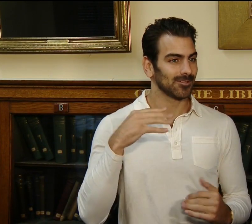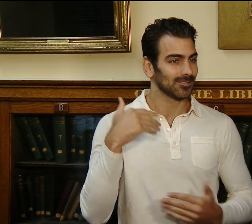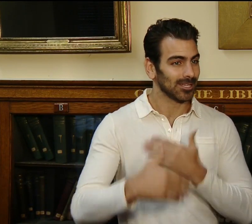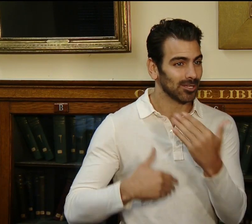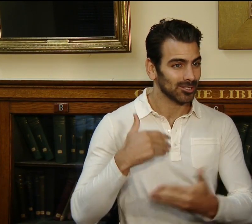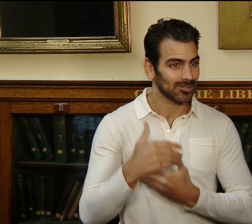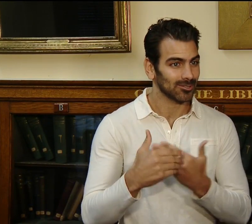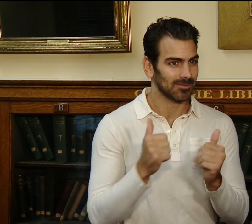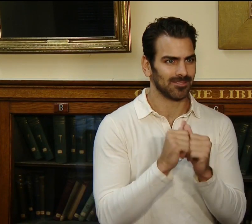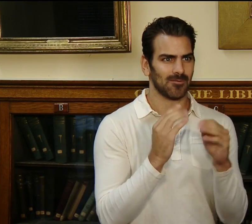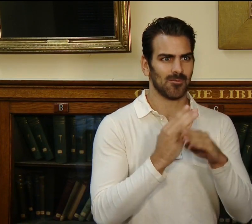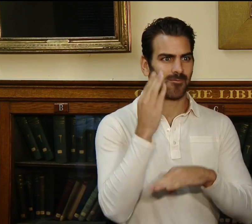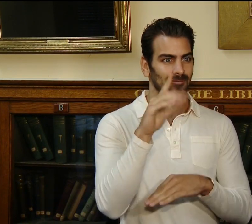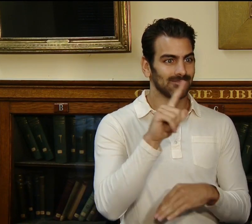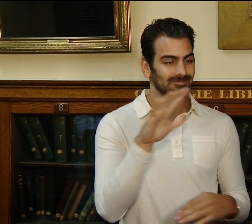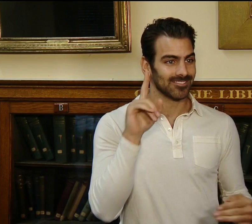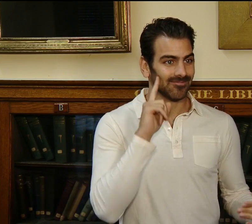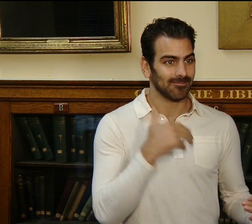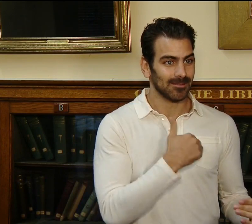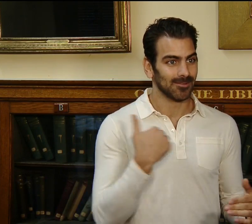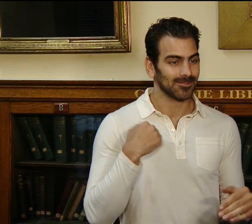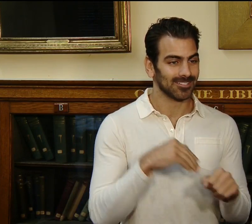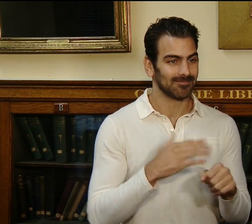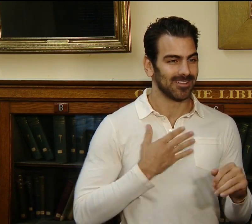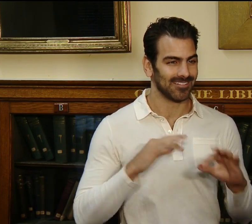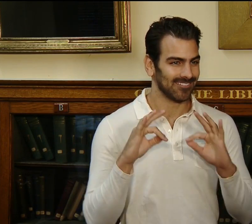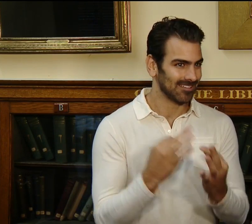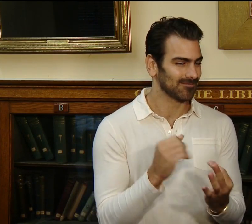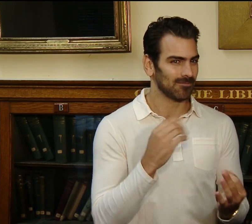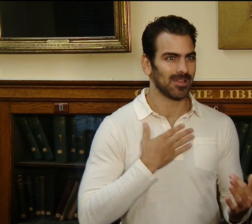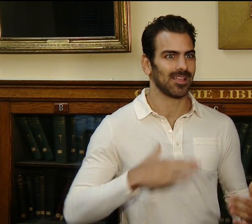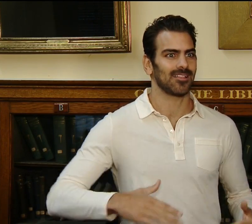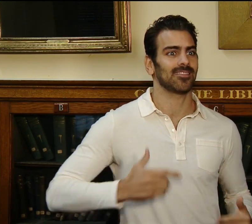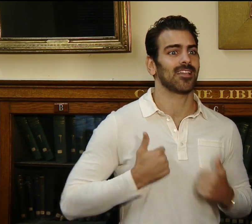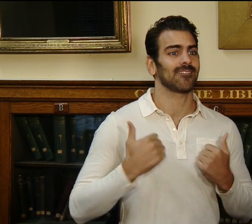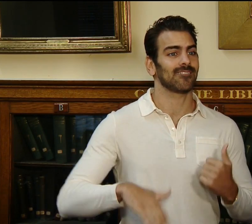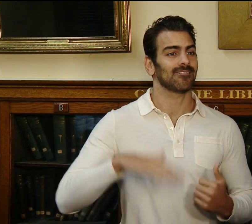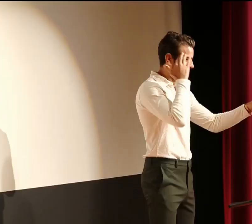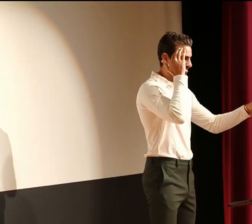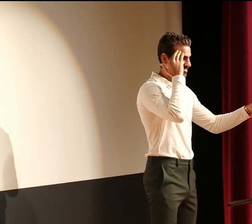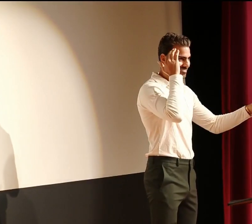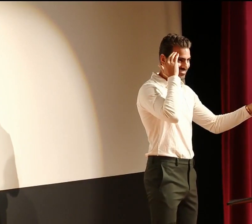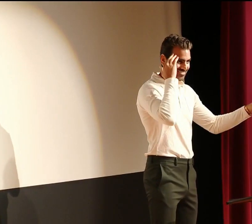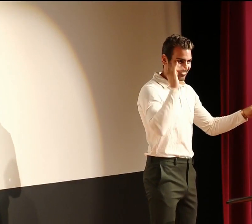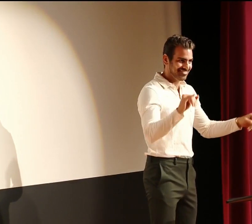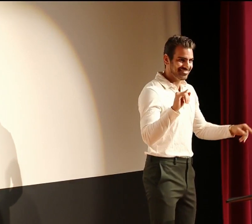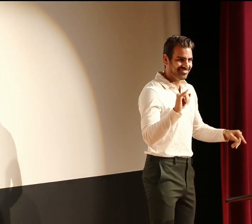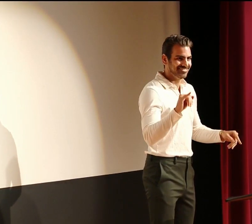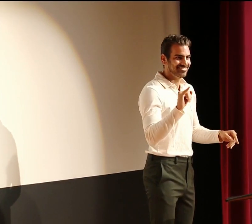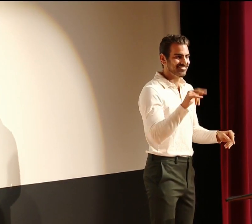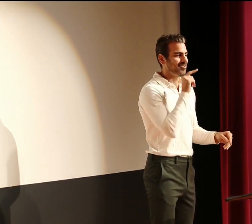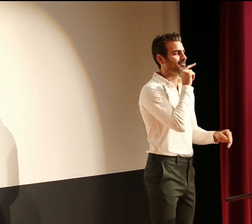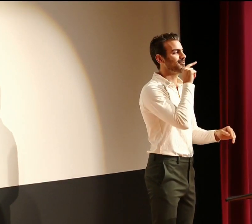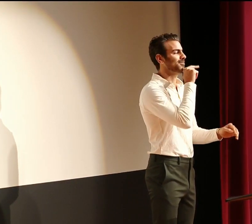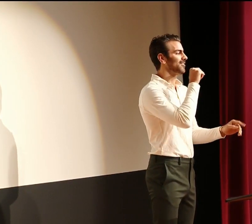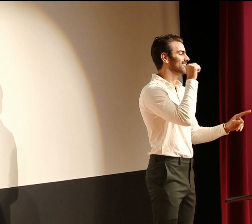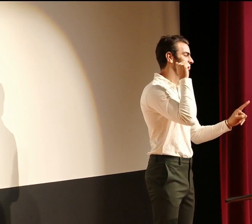family. I'm the fourth generation in my family with over 25 other members in it who are deaf as well. DeMarco was the second male